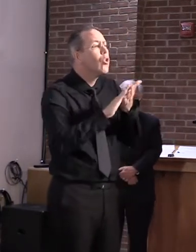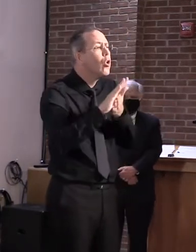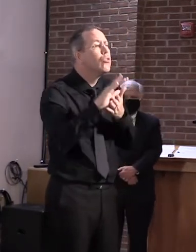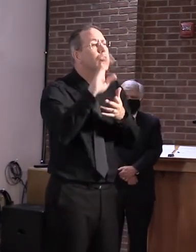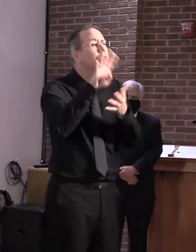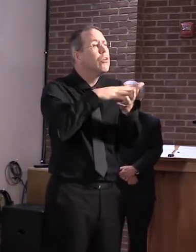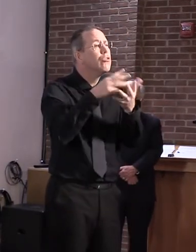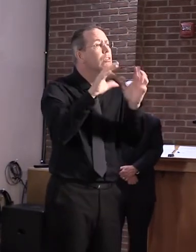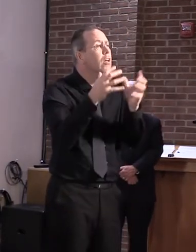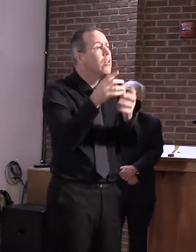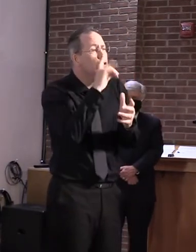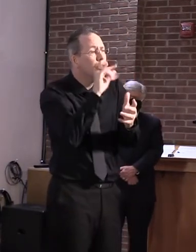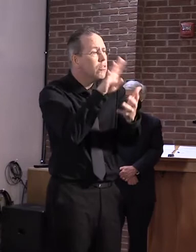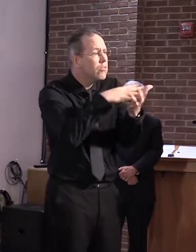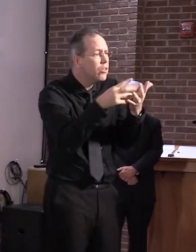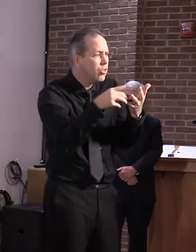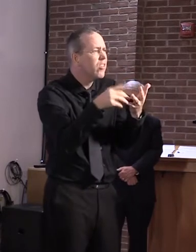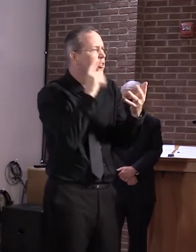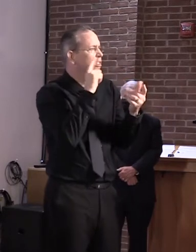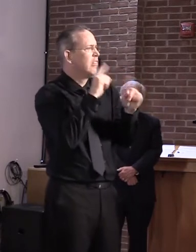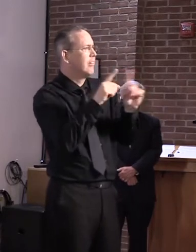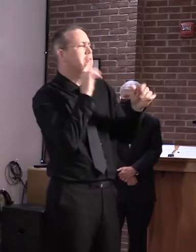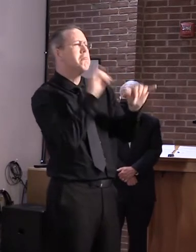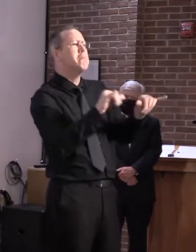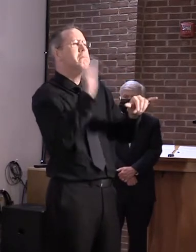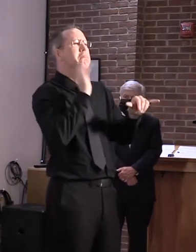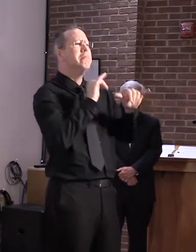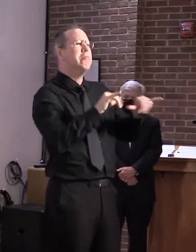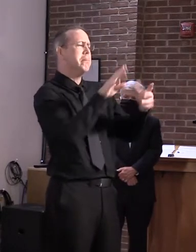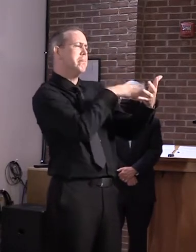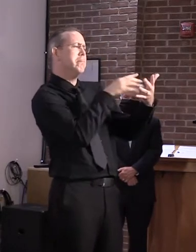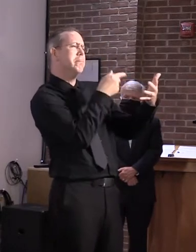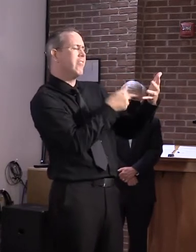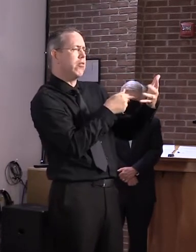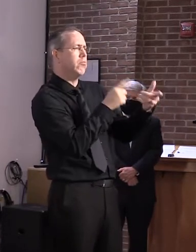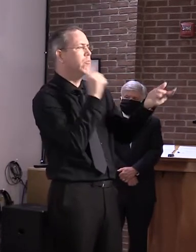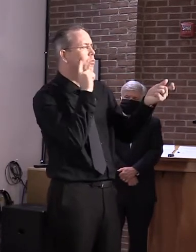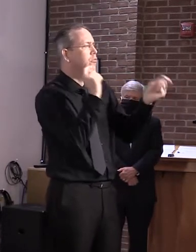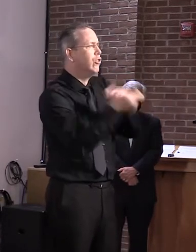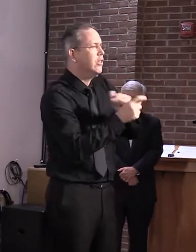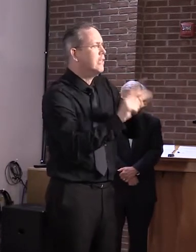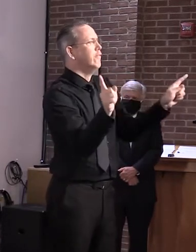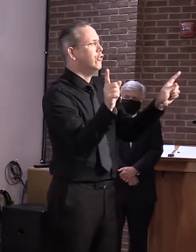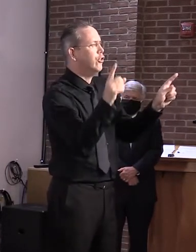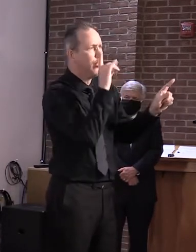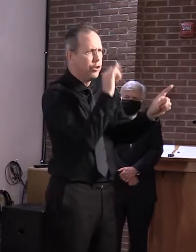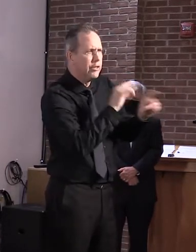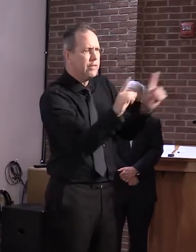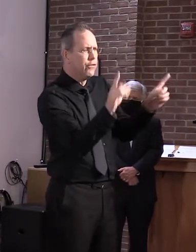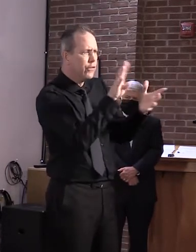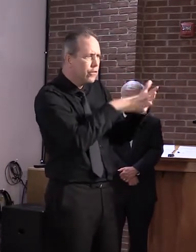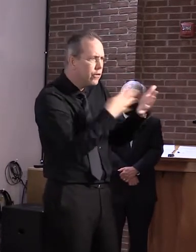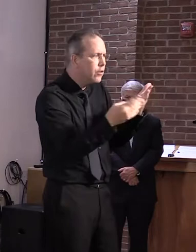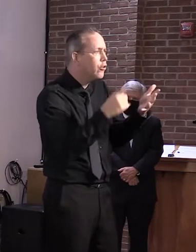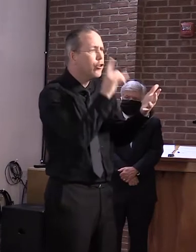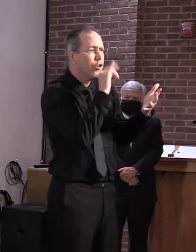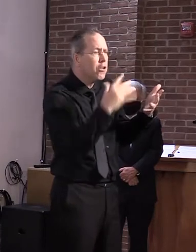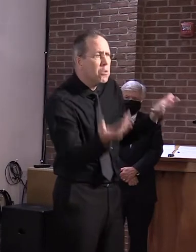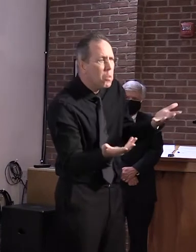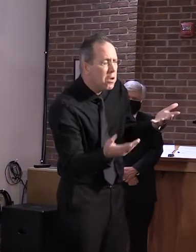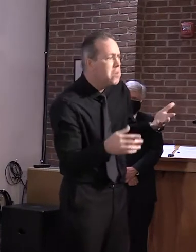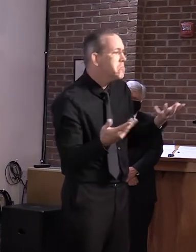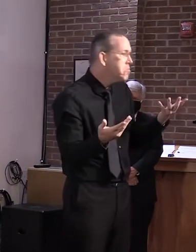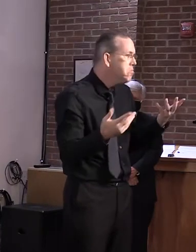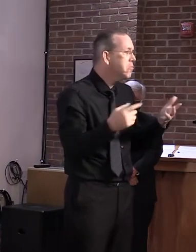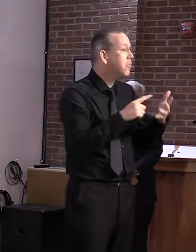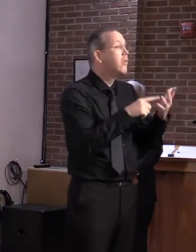to have unanimous on this, will probably send everyone home at Thanksgiving and then not bring them back till later in the spring, because